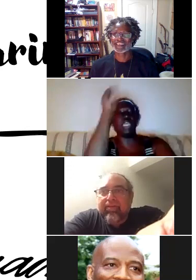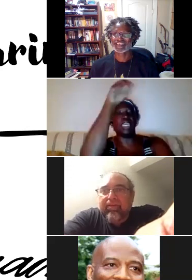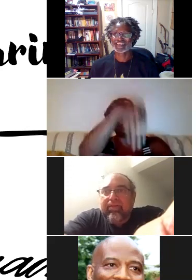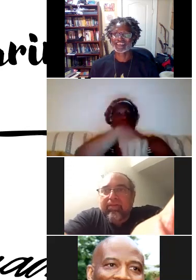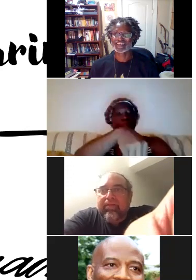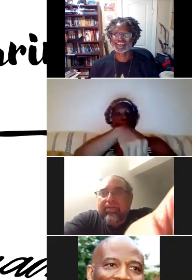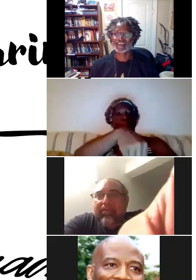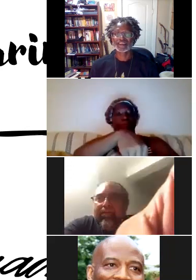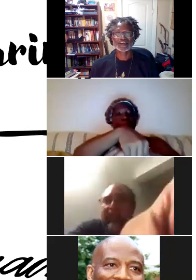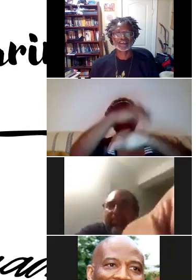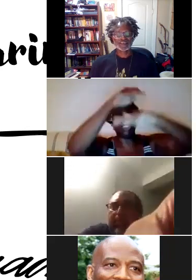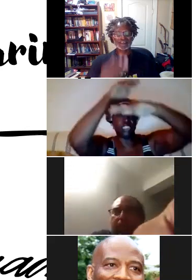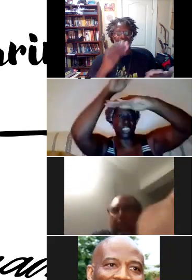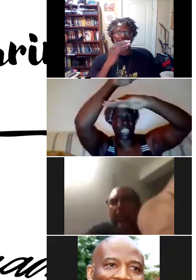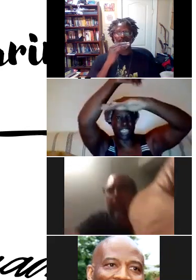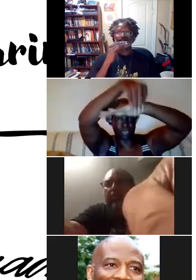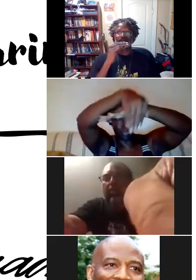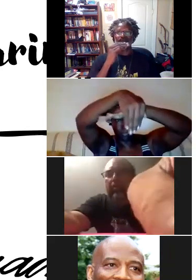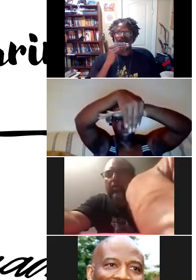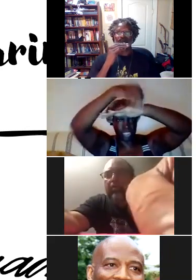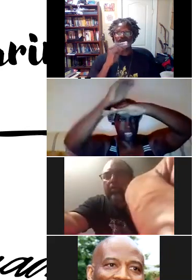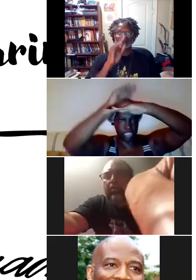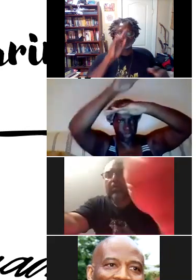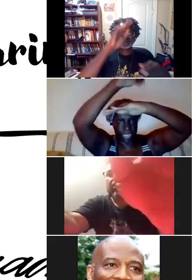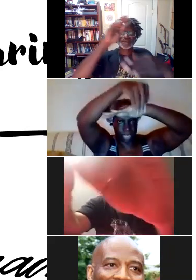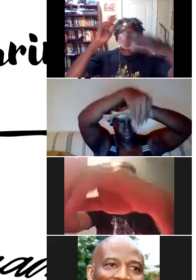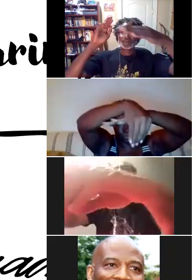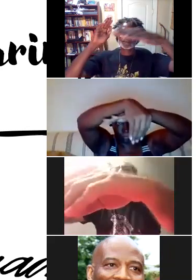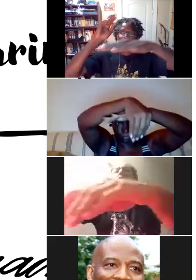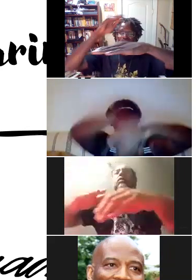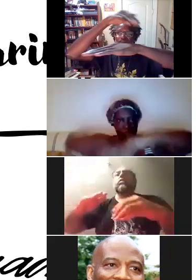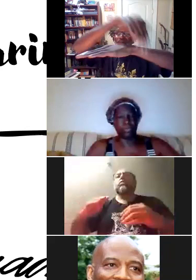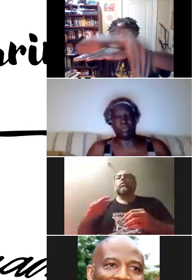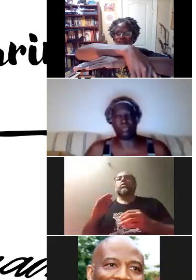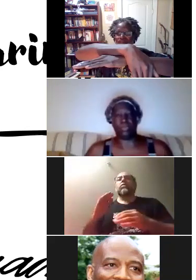Good night. This is night. The sun is going down